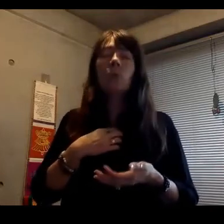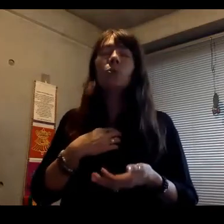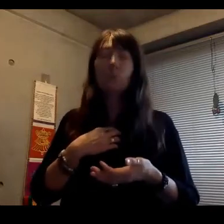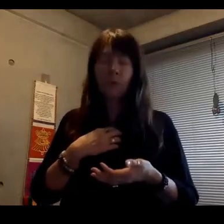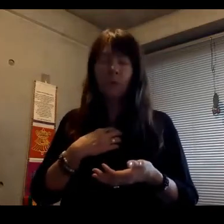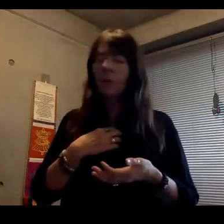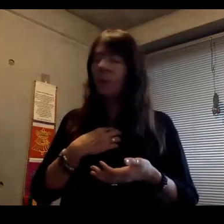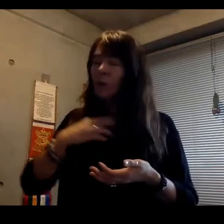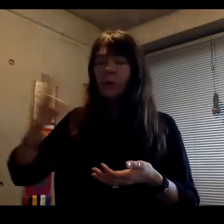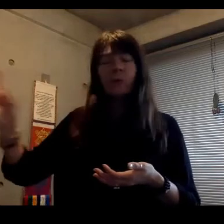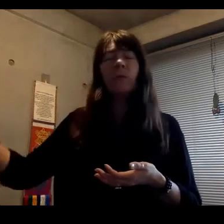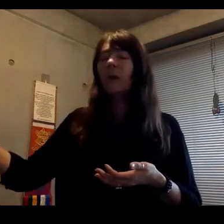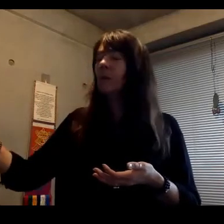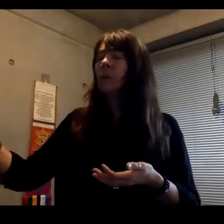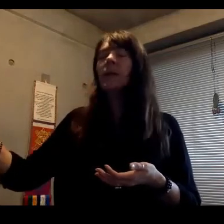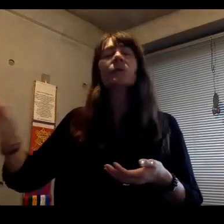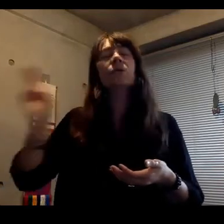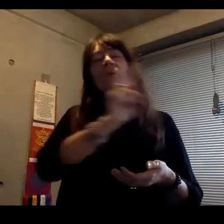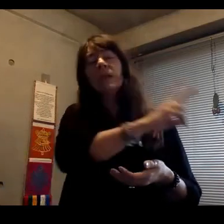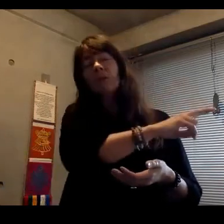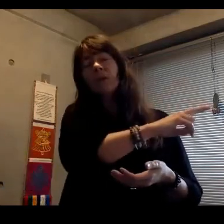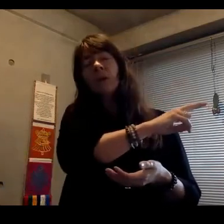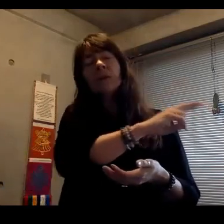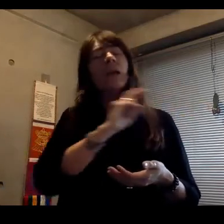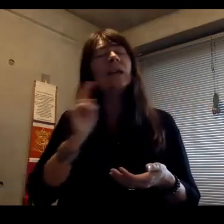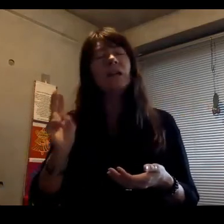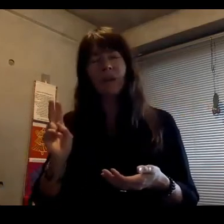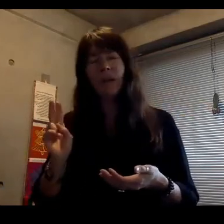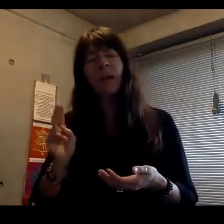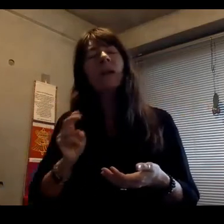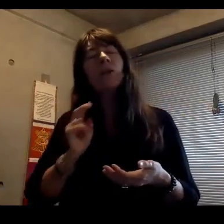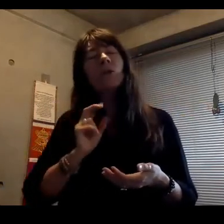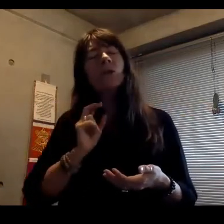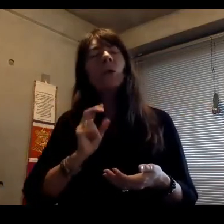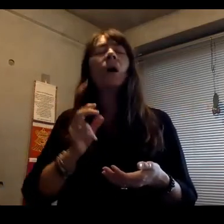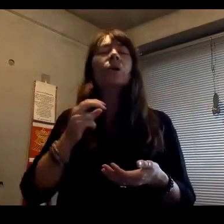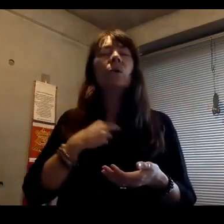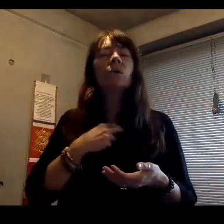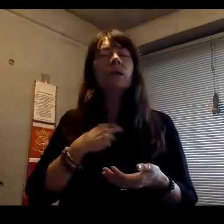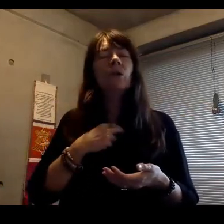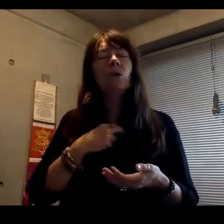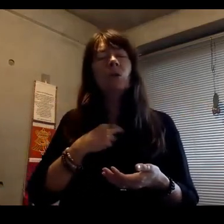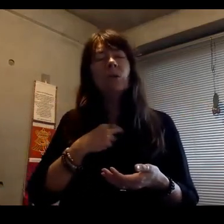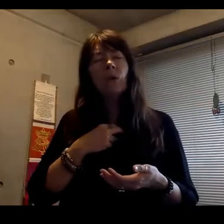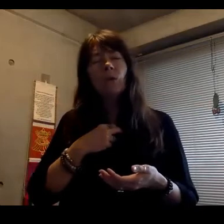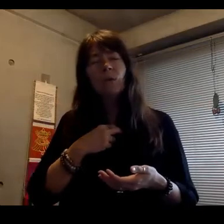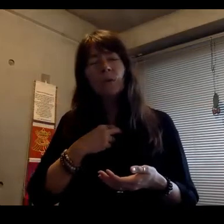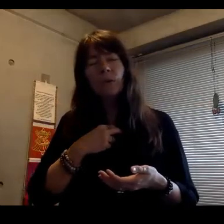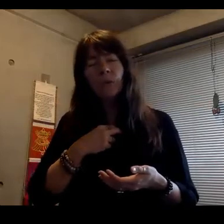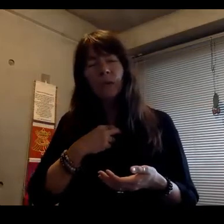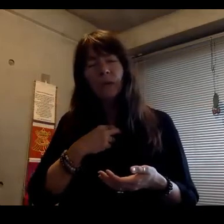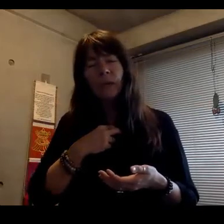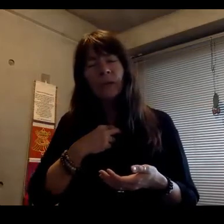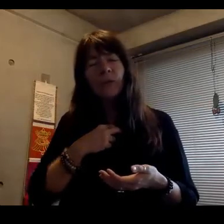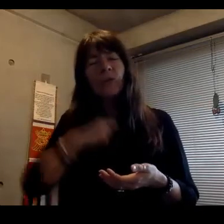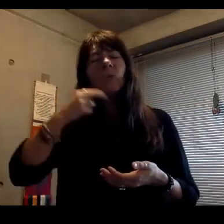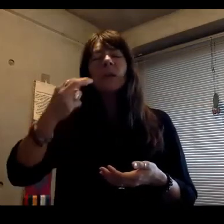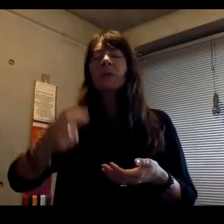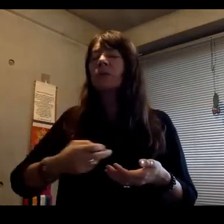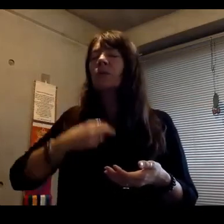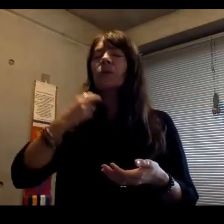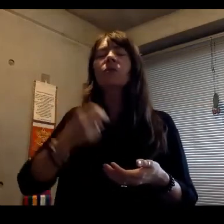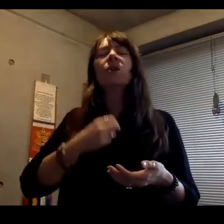your own truth. You don't know the truth for anyone down the street or across or anything. You don't know, you only know your own truth. So